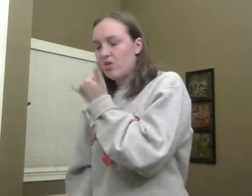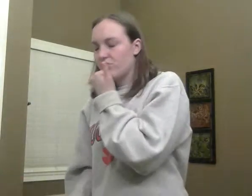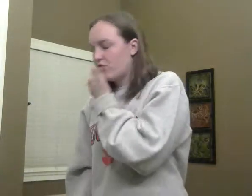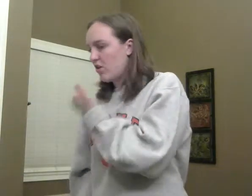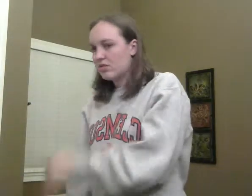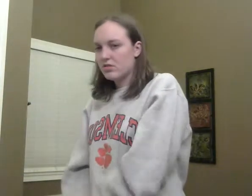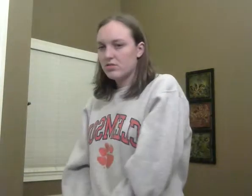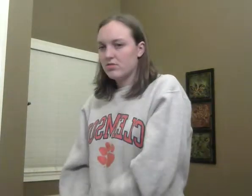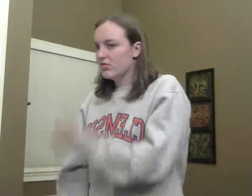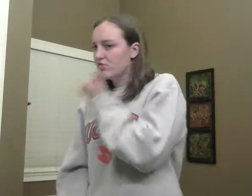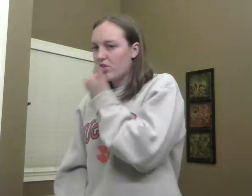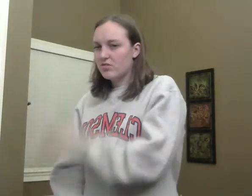What is this?